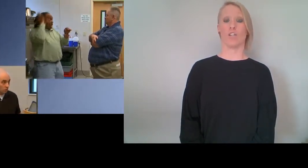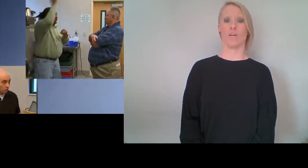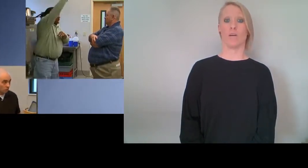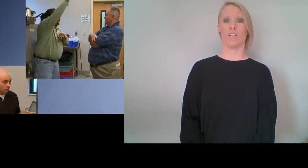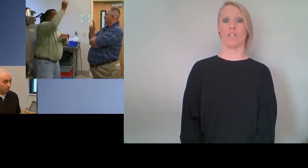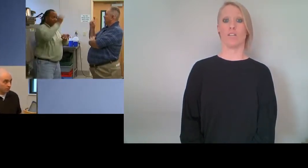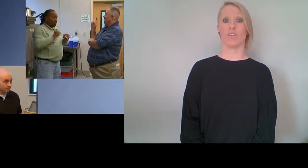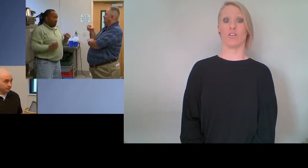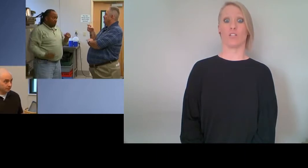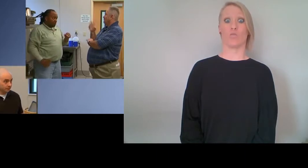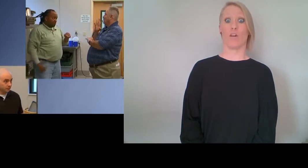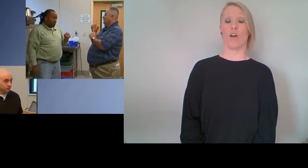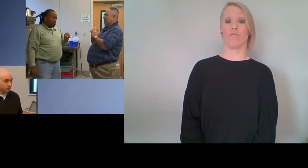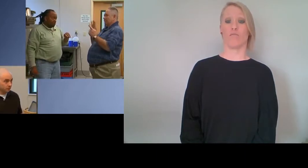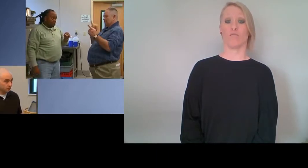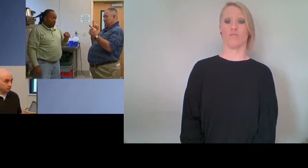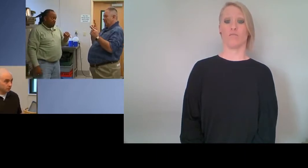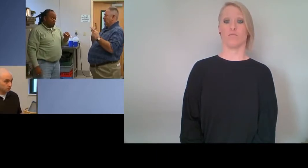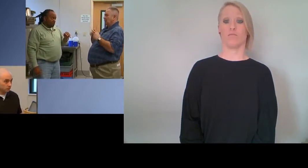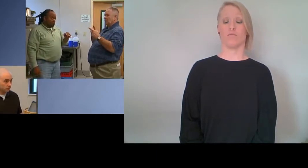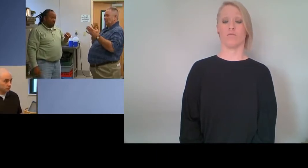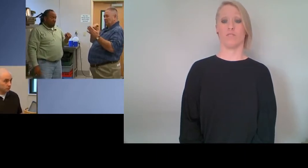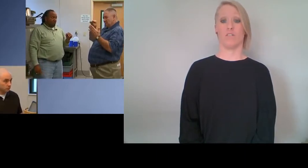Are we good on money, or is this way off?